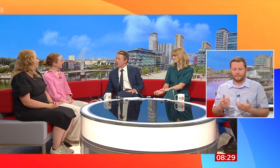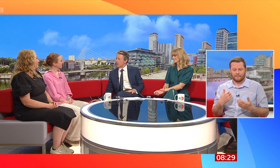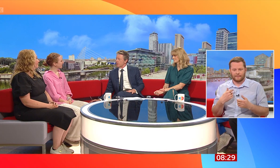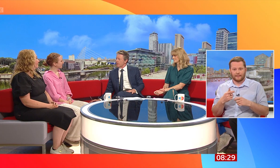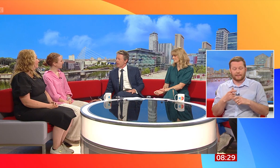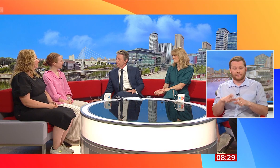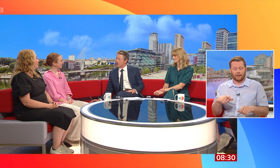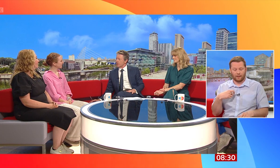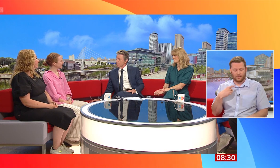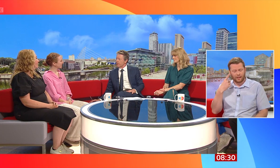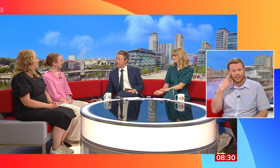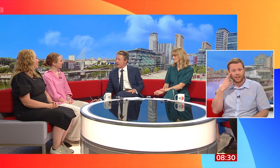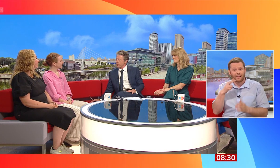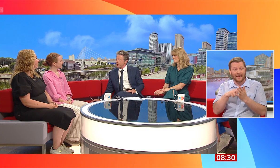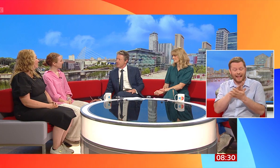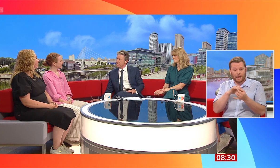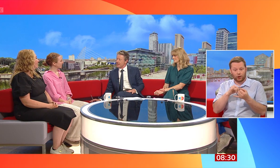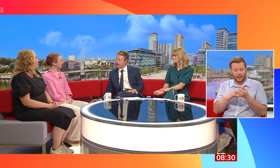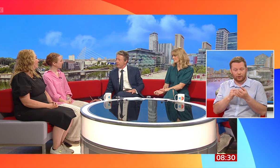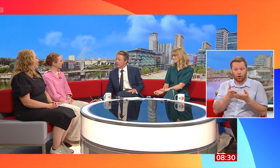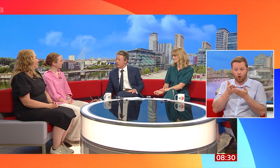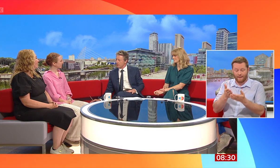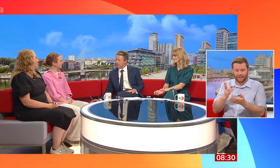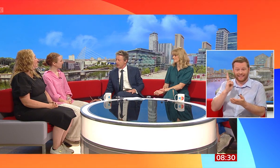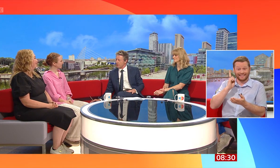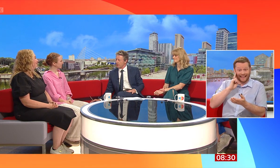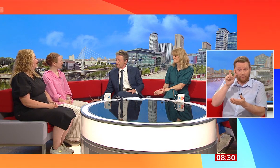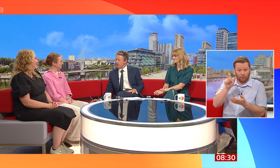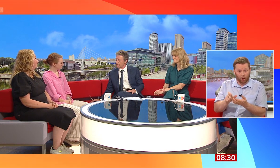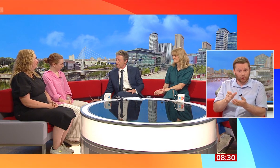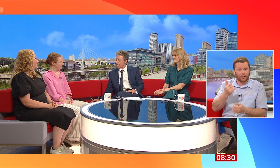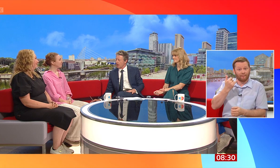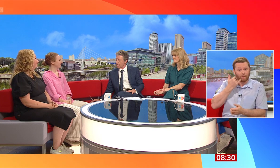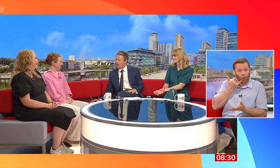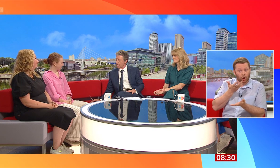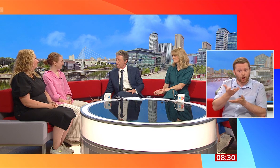from the notion that the NHS would offer a deaf person a telephone consultation.